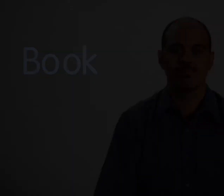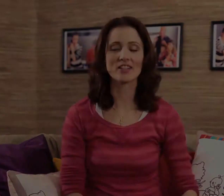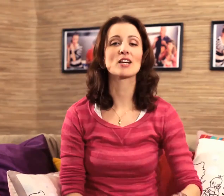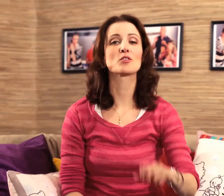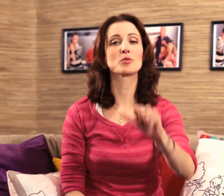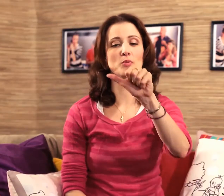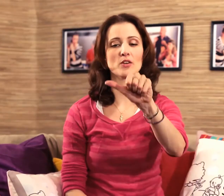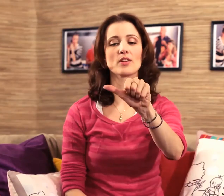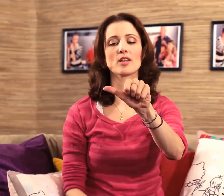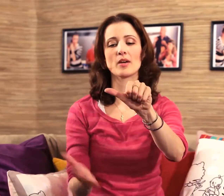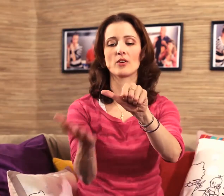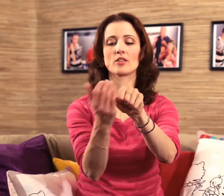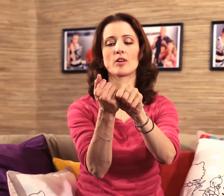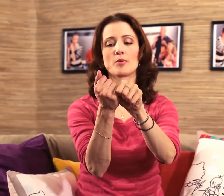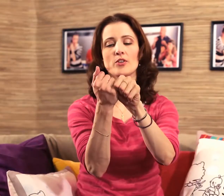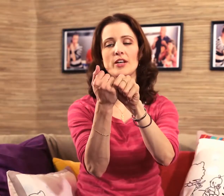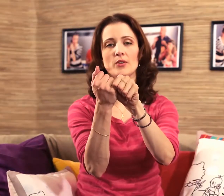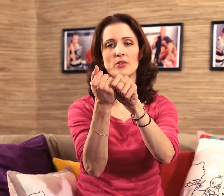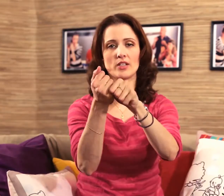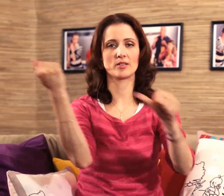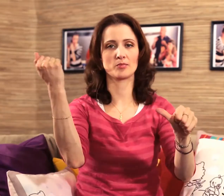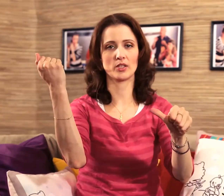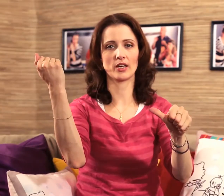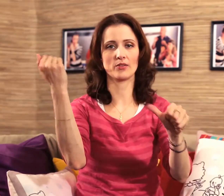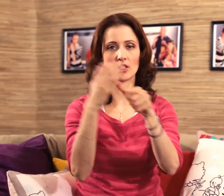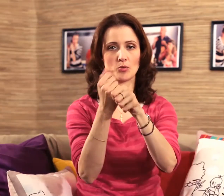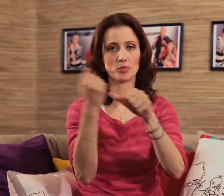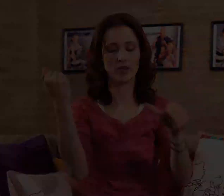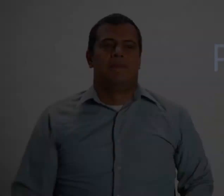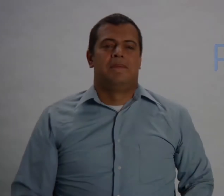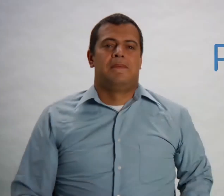The sign for poop. You have one thumb out, wrap your other hand around it, pull it out. That's poop.